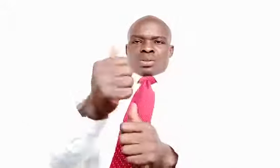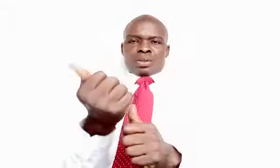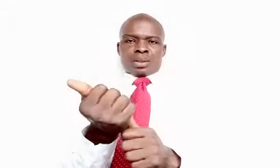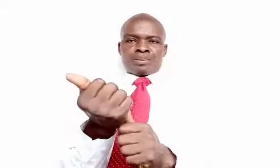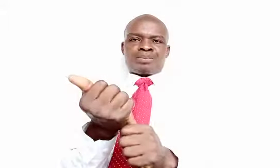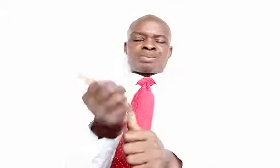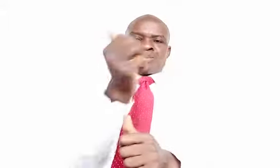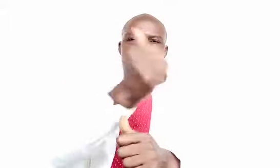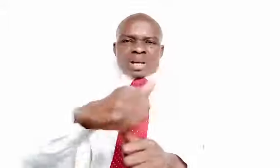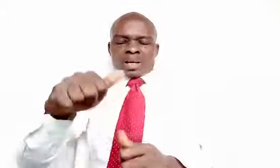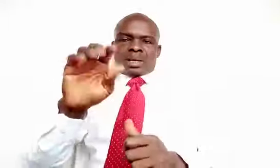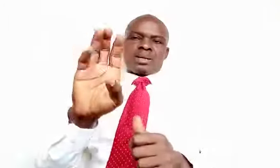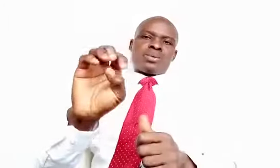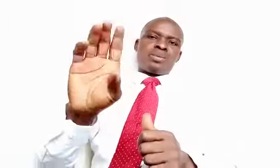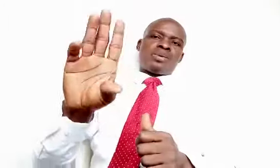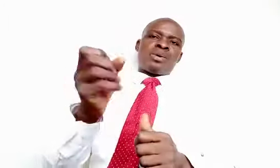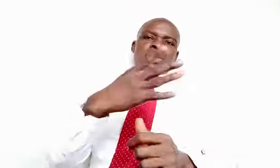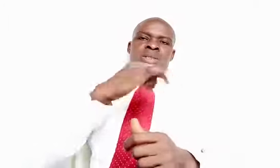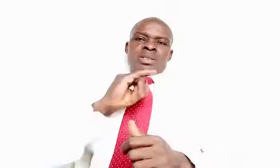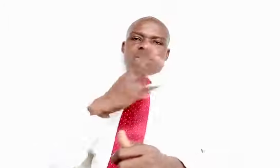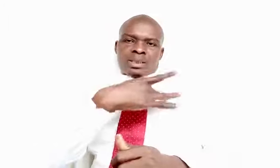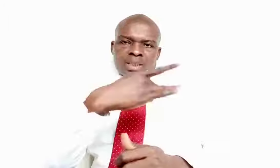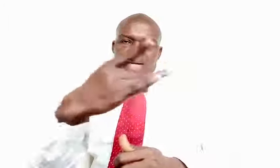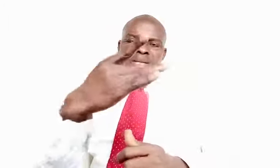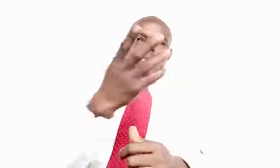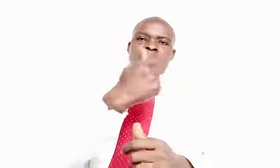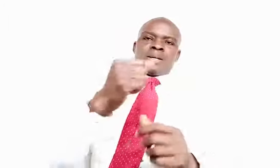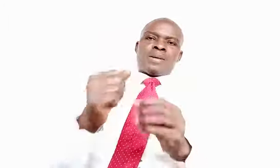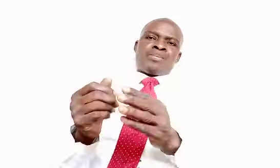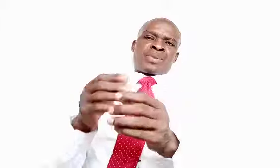A cuboid is like a stretched square.